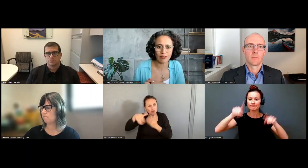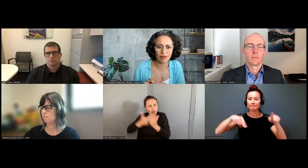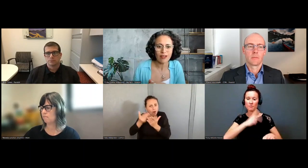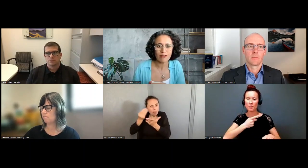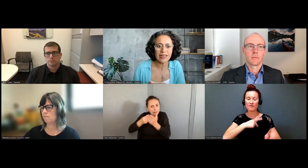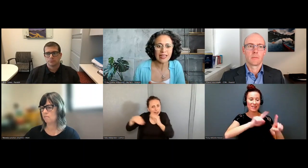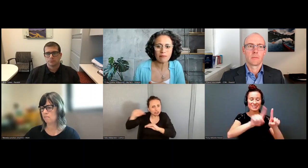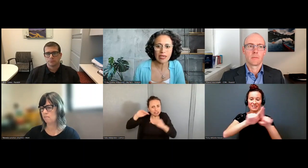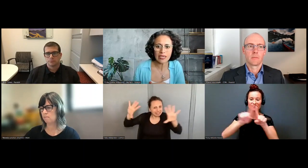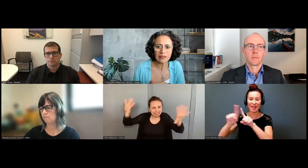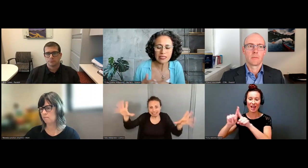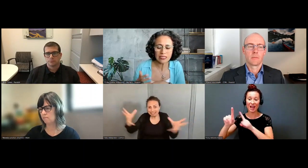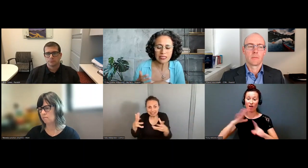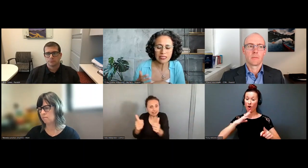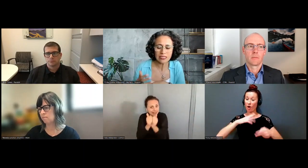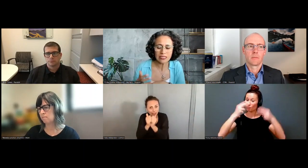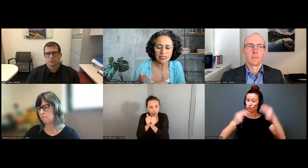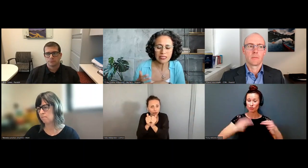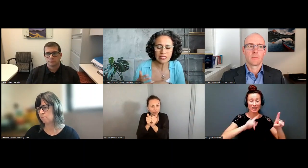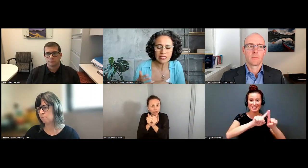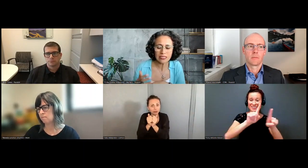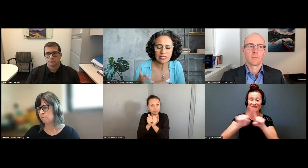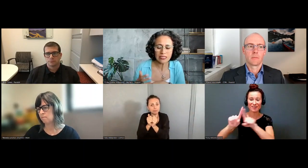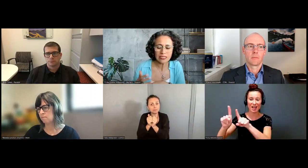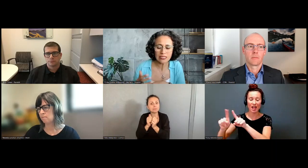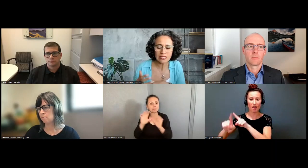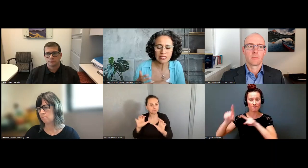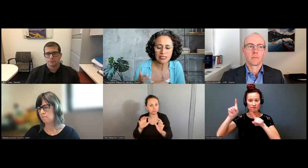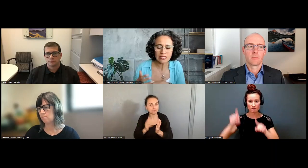budget lines together, right? In making